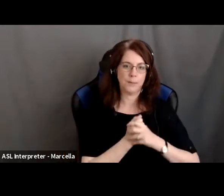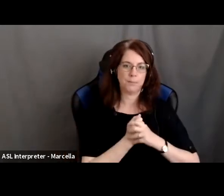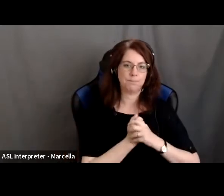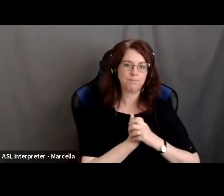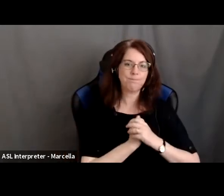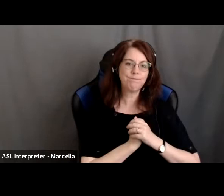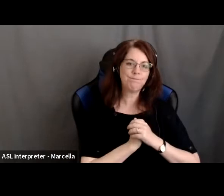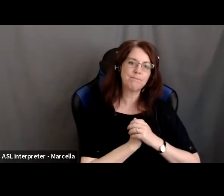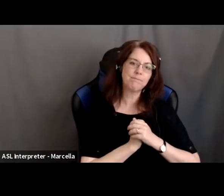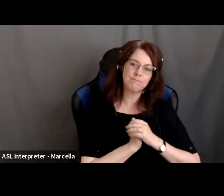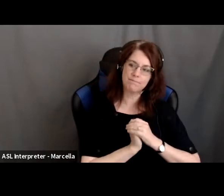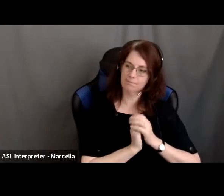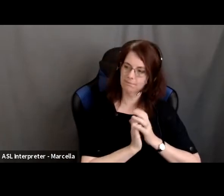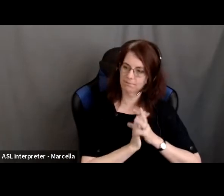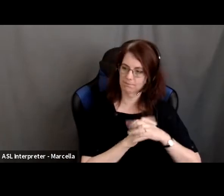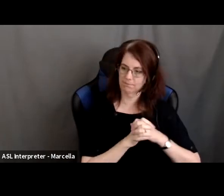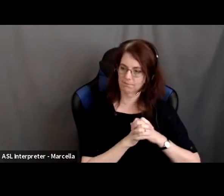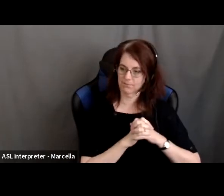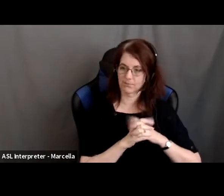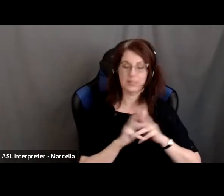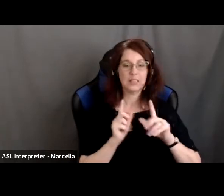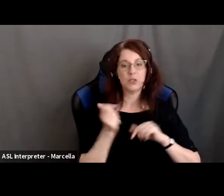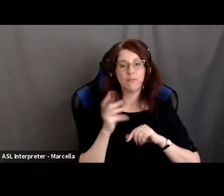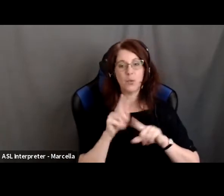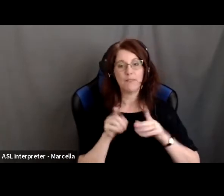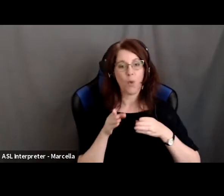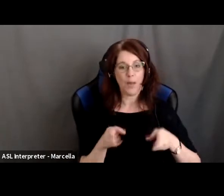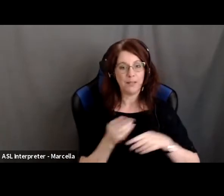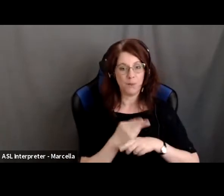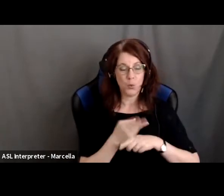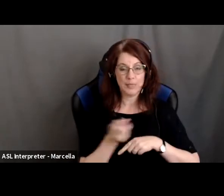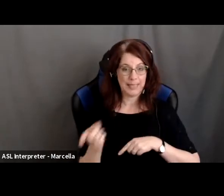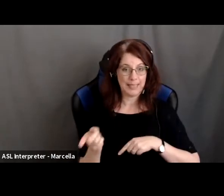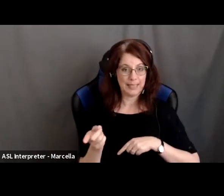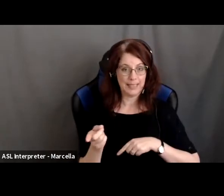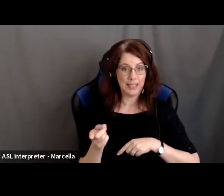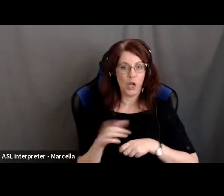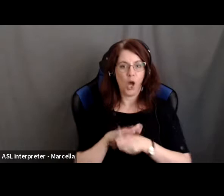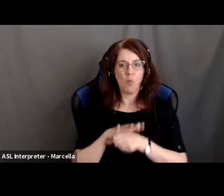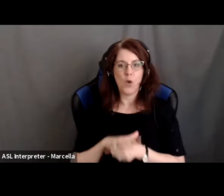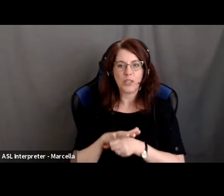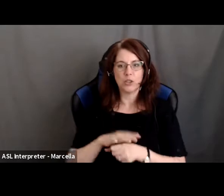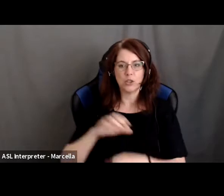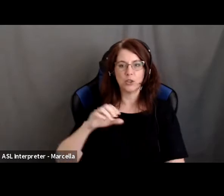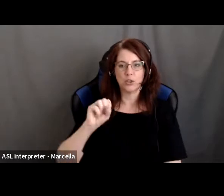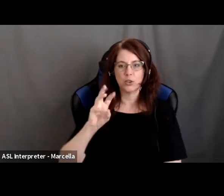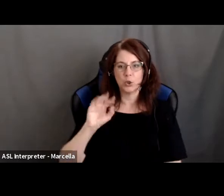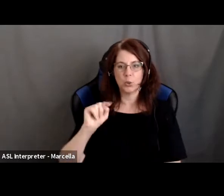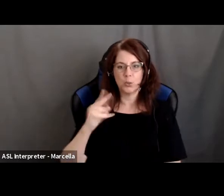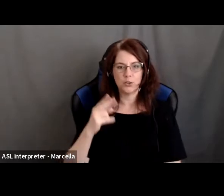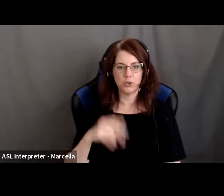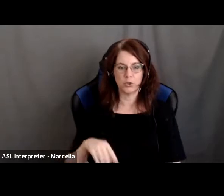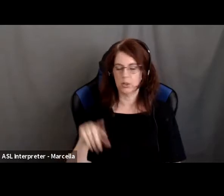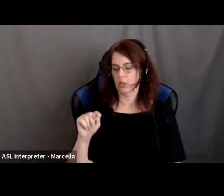want. So there's a couple of different ways of using it. You can just use a pressure switch or a trigger